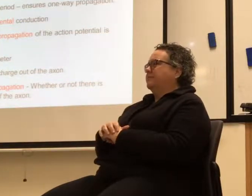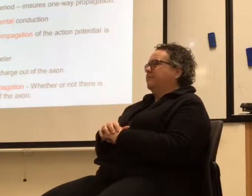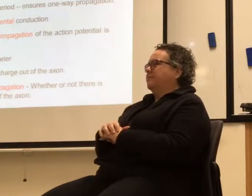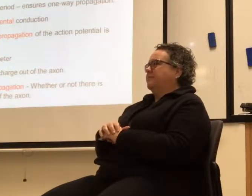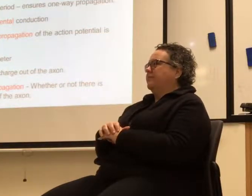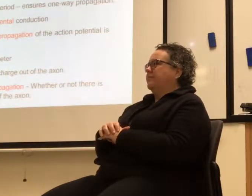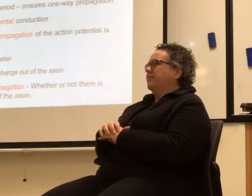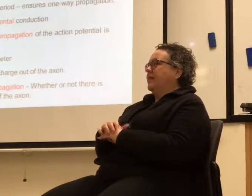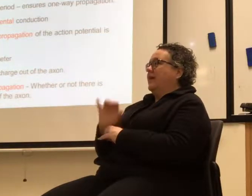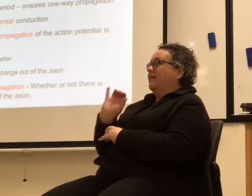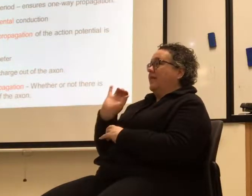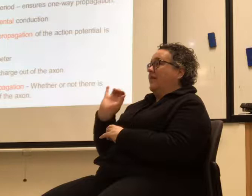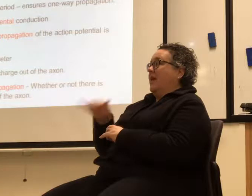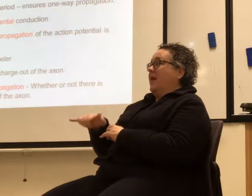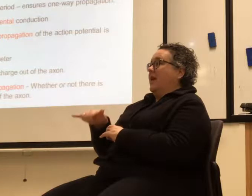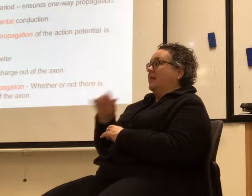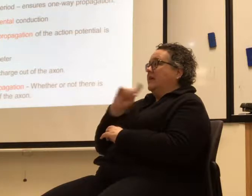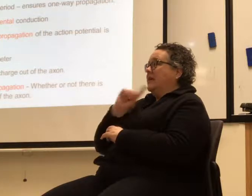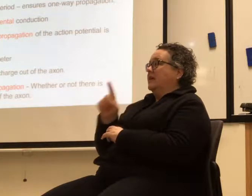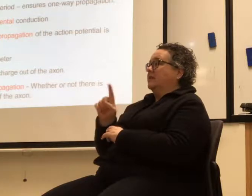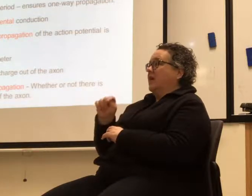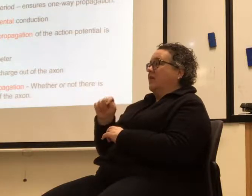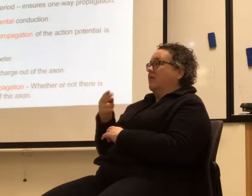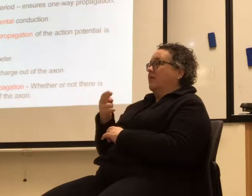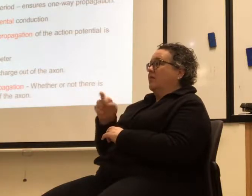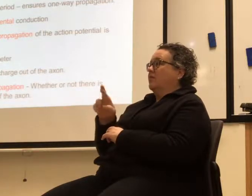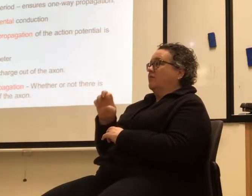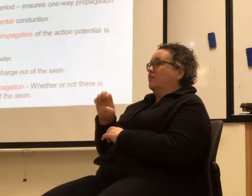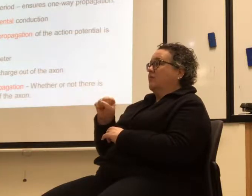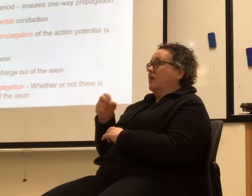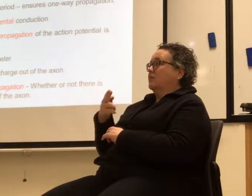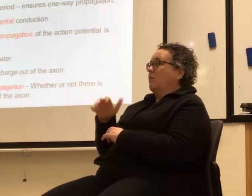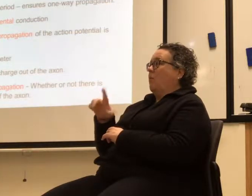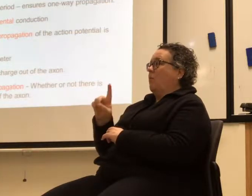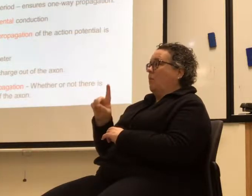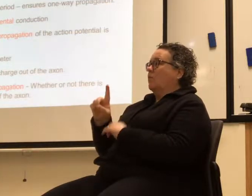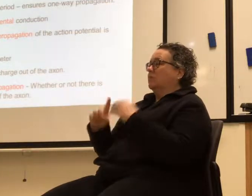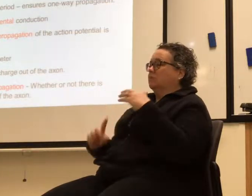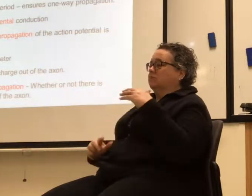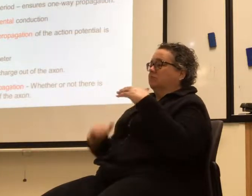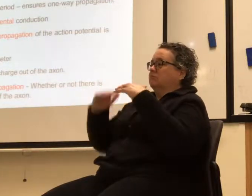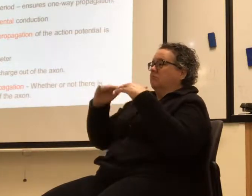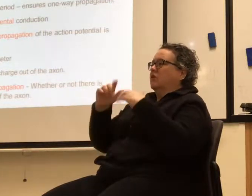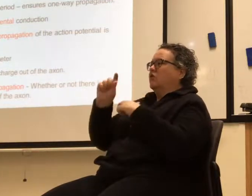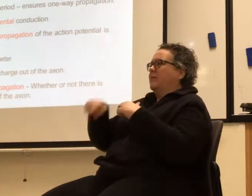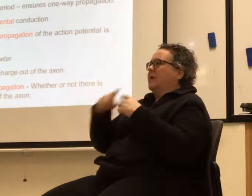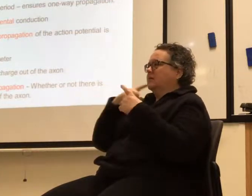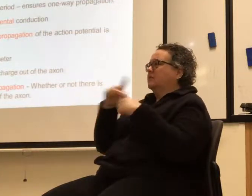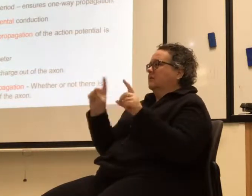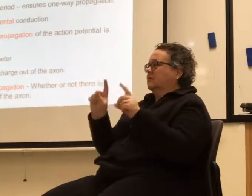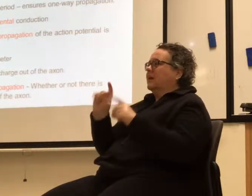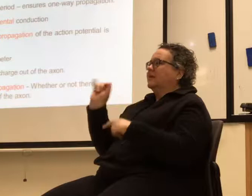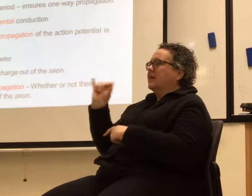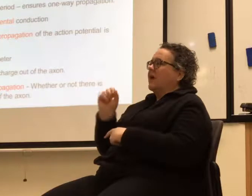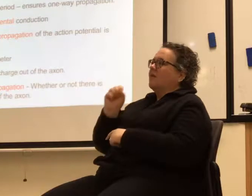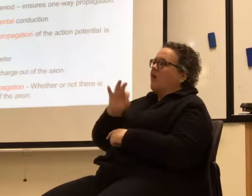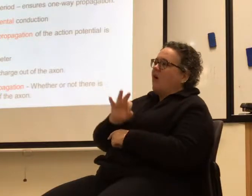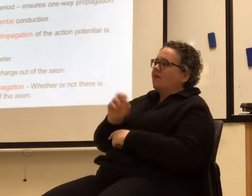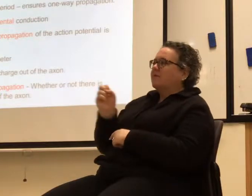is the threshold. You must reach it. Okay, it's like an off-on switch. You know,